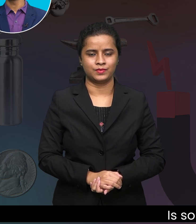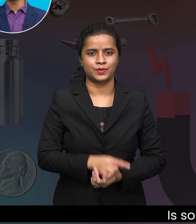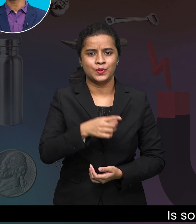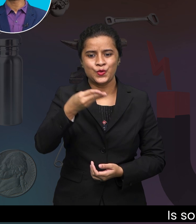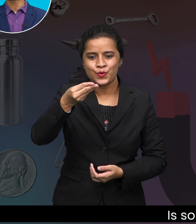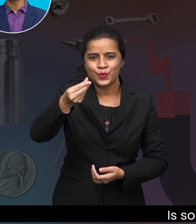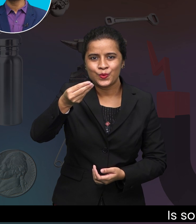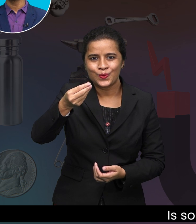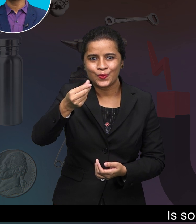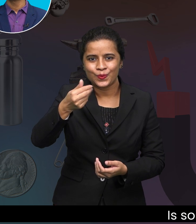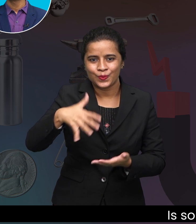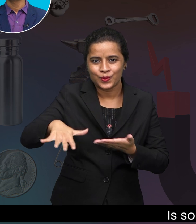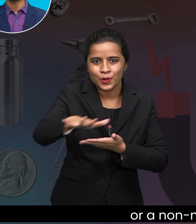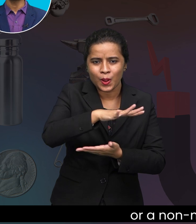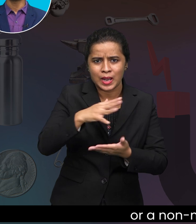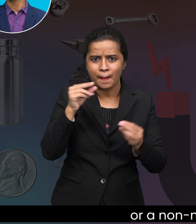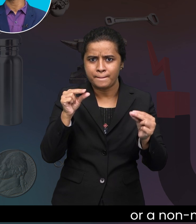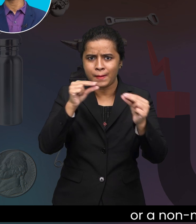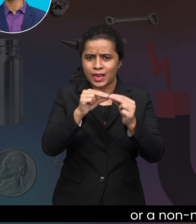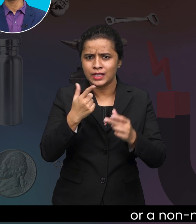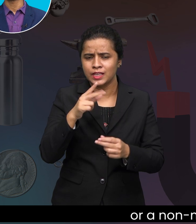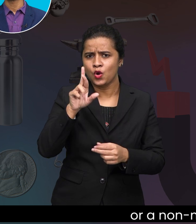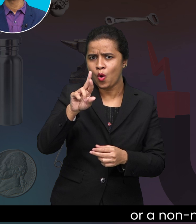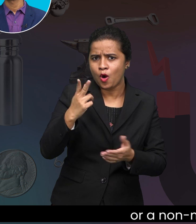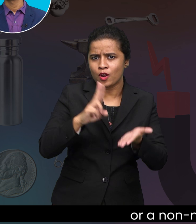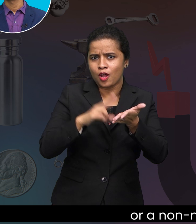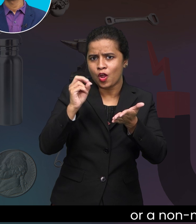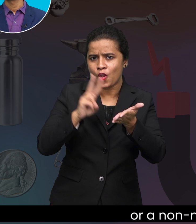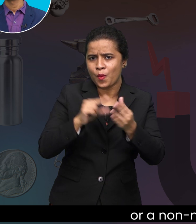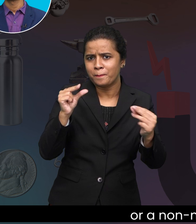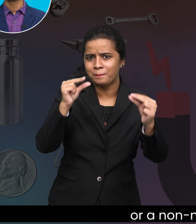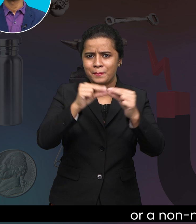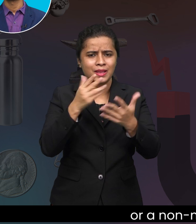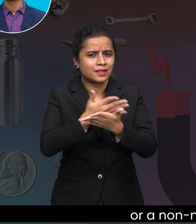Is soil a magnetic or a non-magnetic material?